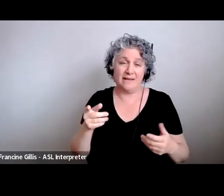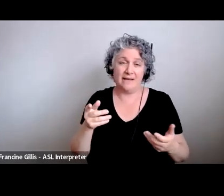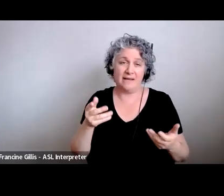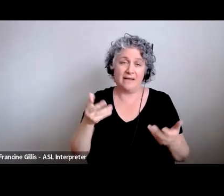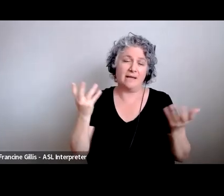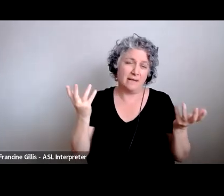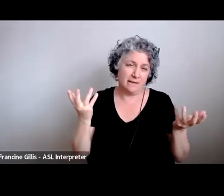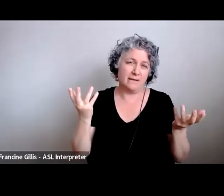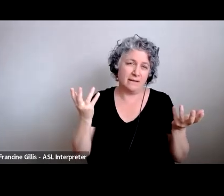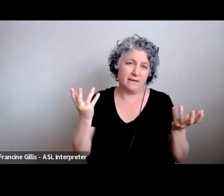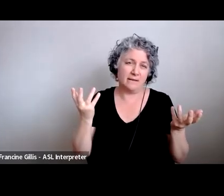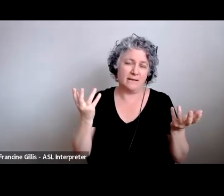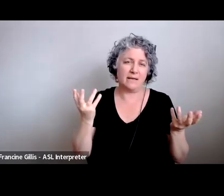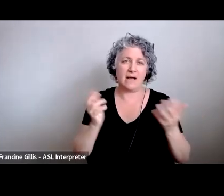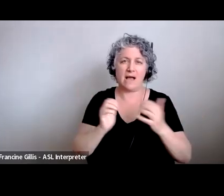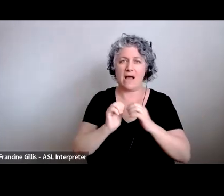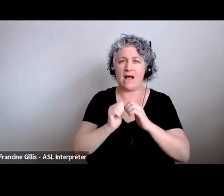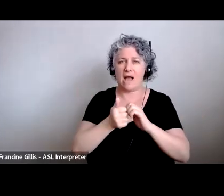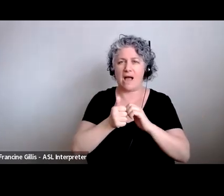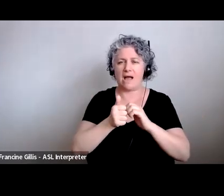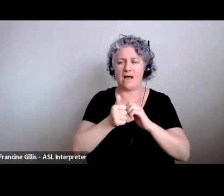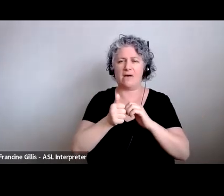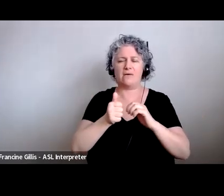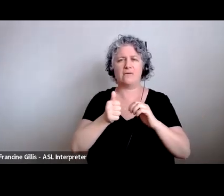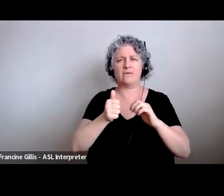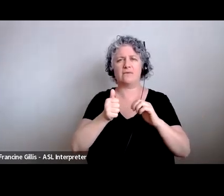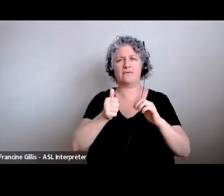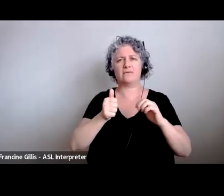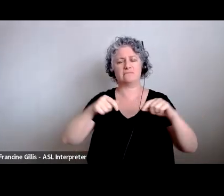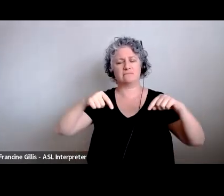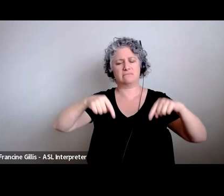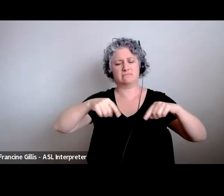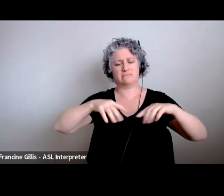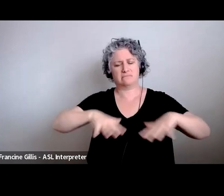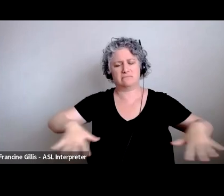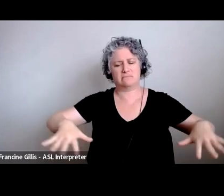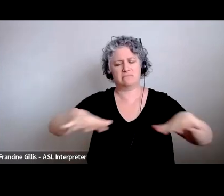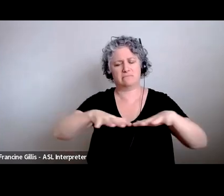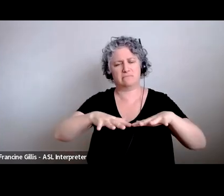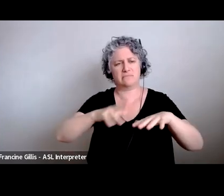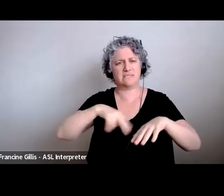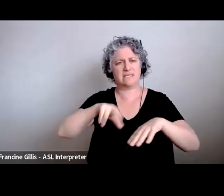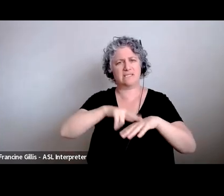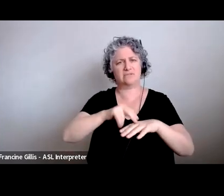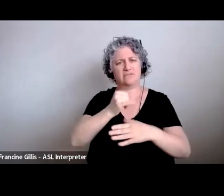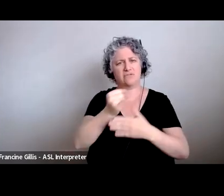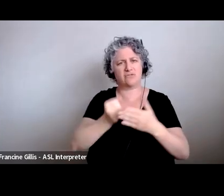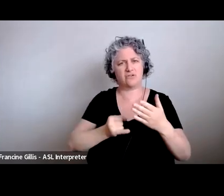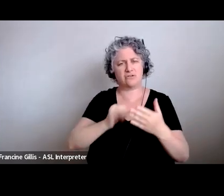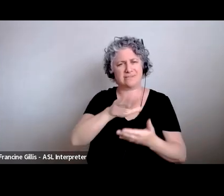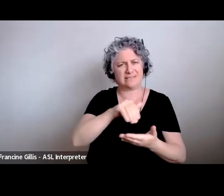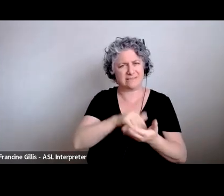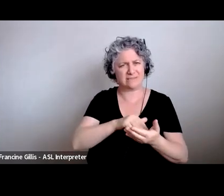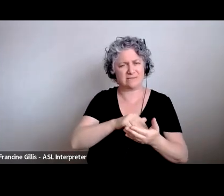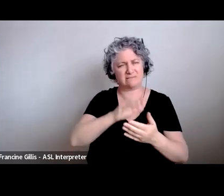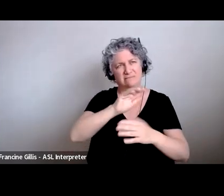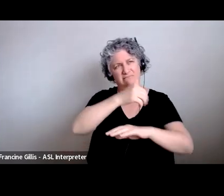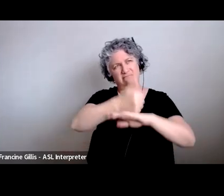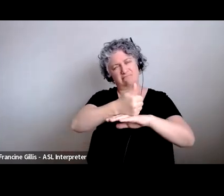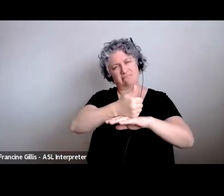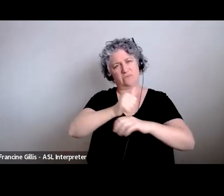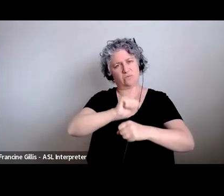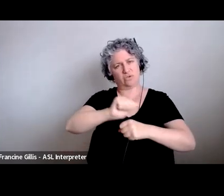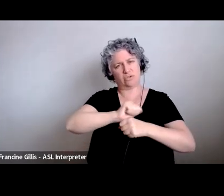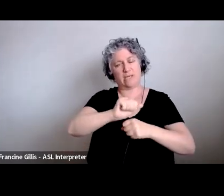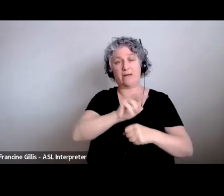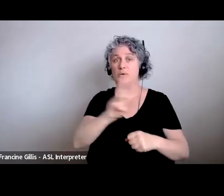but how we've contextualized our work here at the National Arts Centre, and frankly, when we were working in Western Canada Theatre